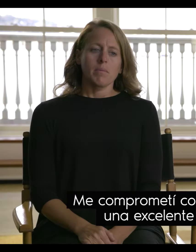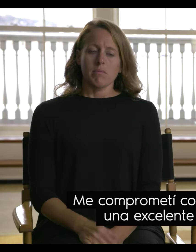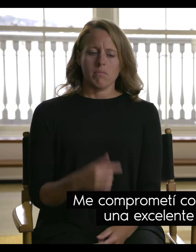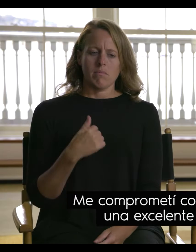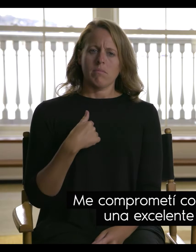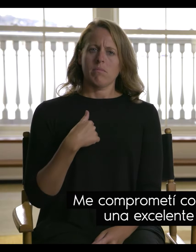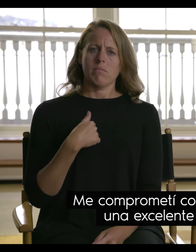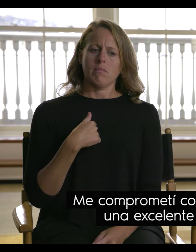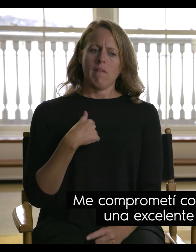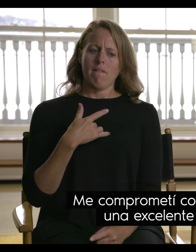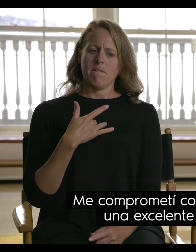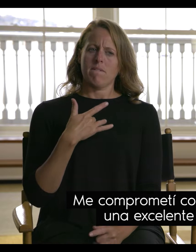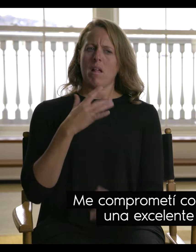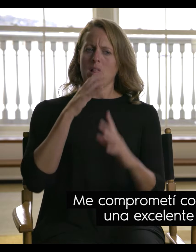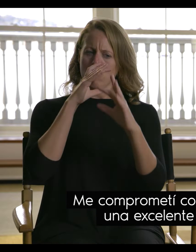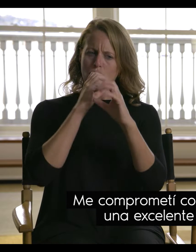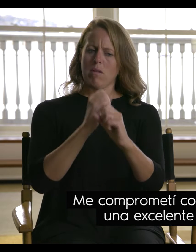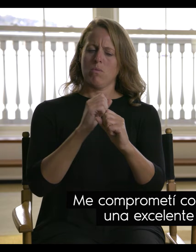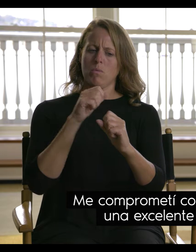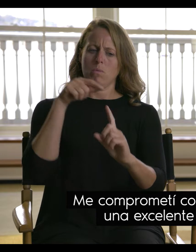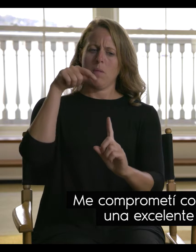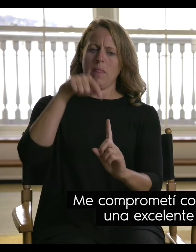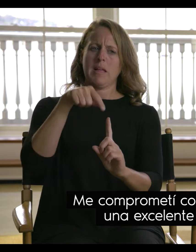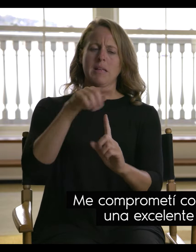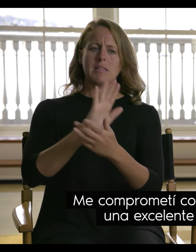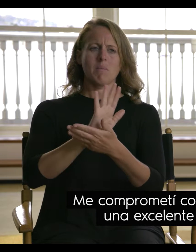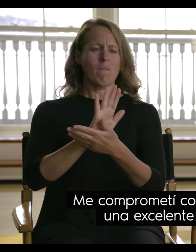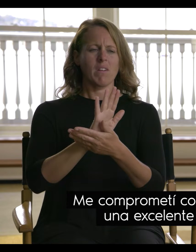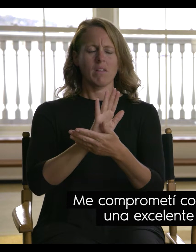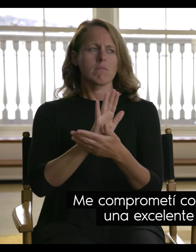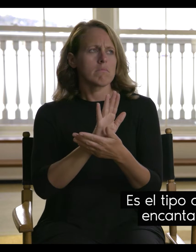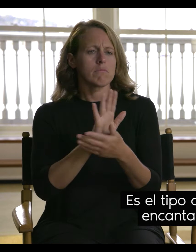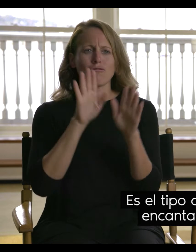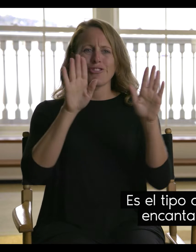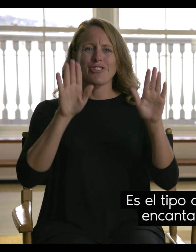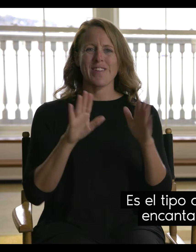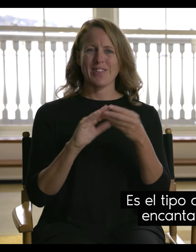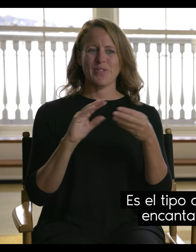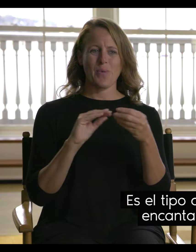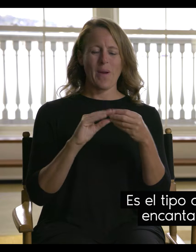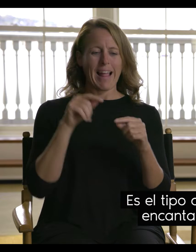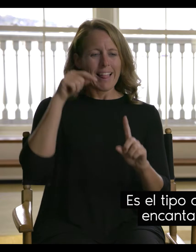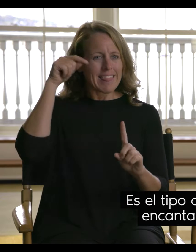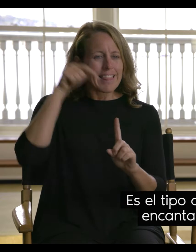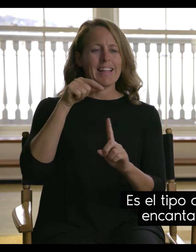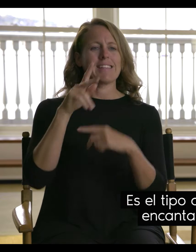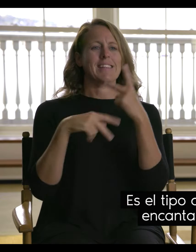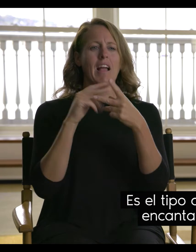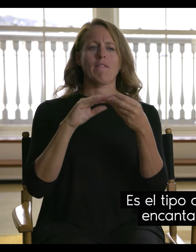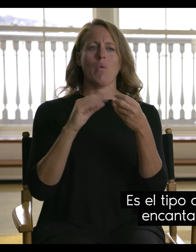I was drawn to this film because it's a great story. I love, this is the kind of stories that I want to